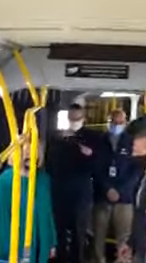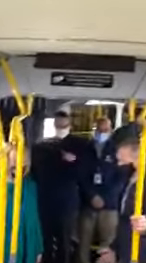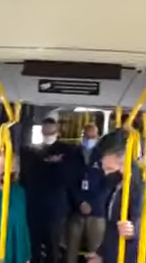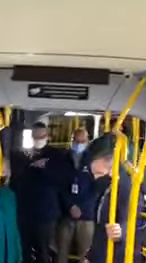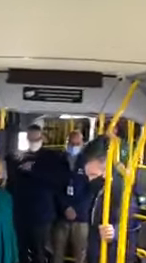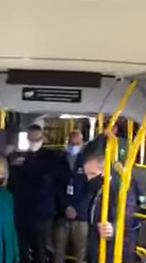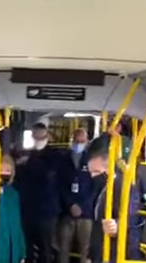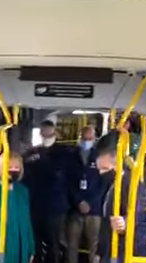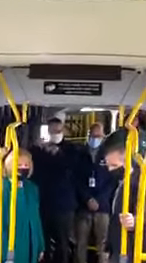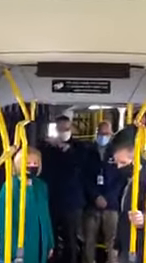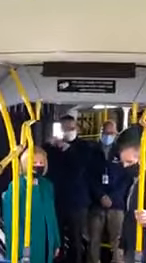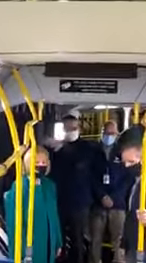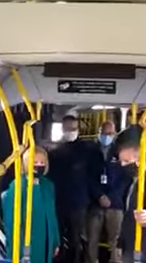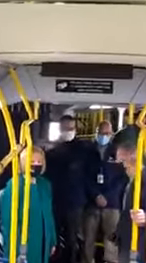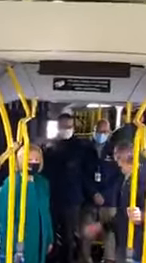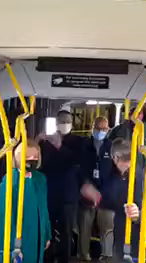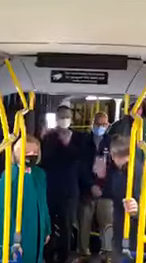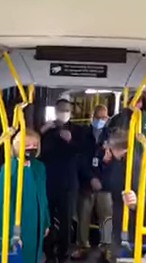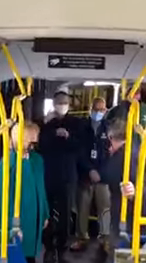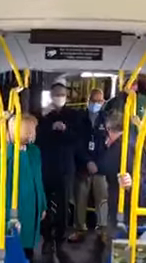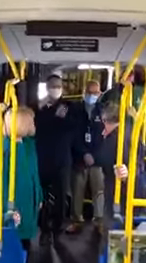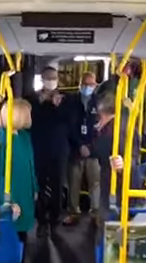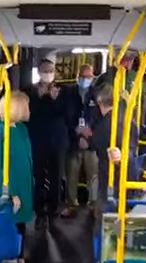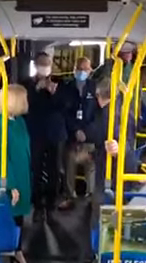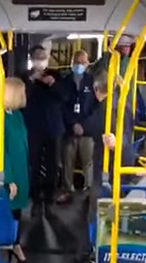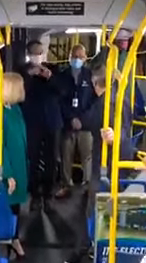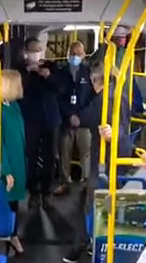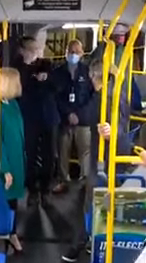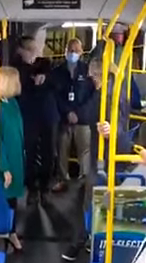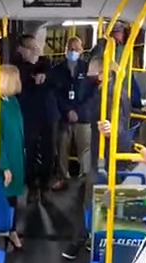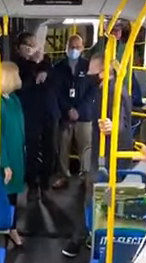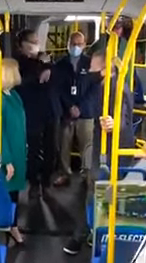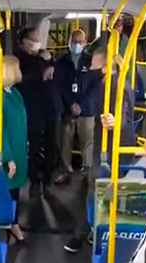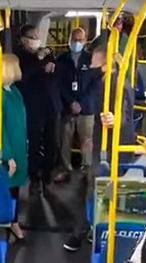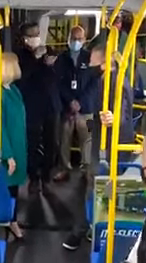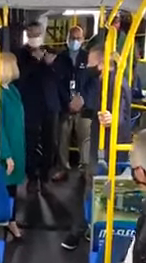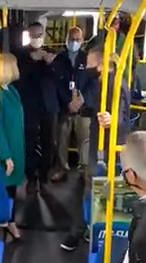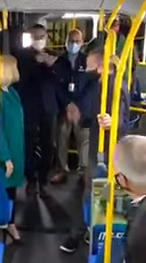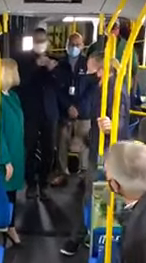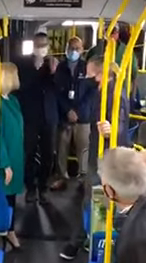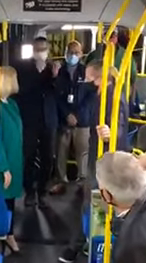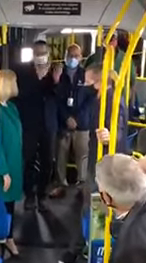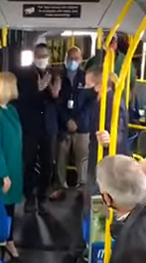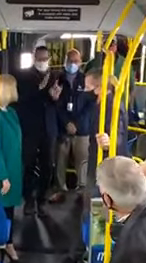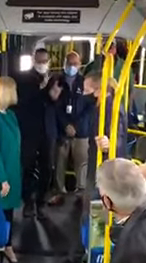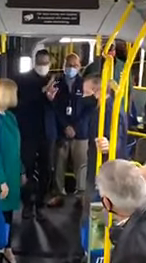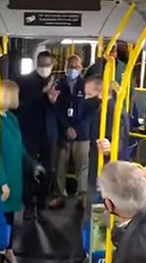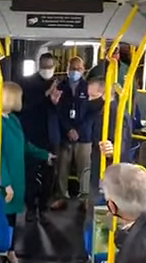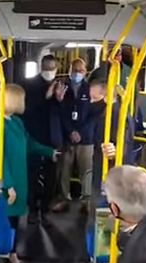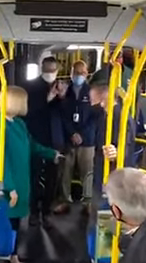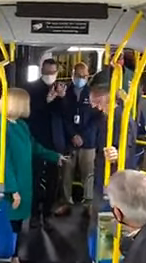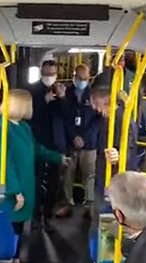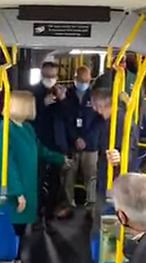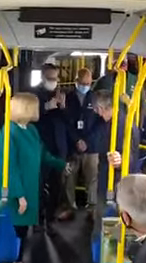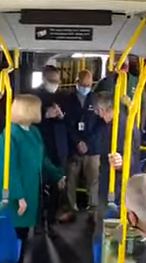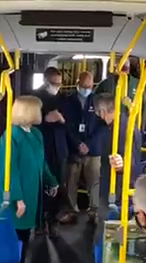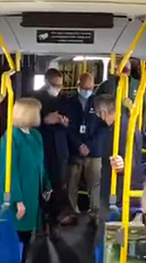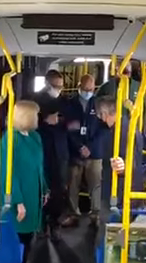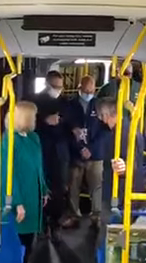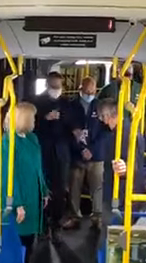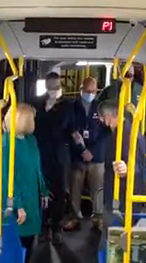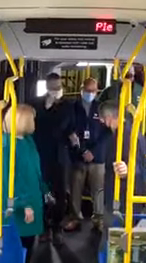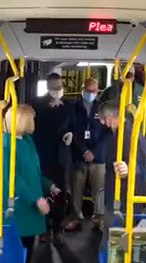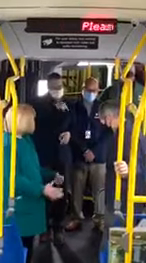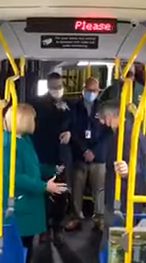see up and it's really nice. Along with the scenes that are of course right behind the driver. Yep. Very popular spot. Yep. I think this is going to be